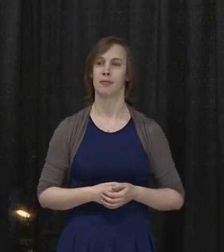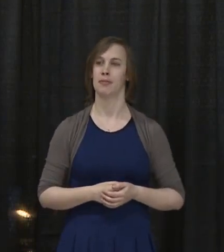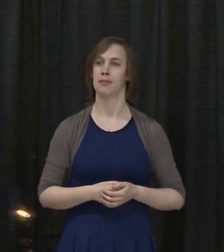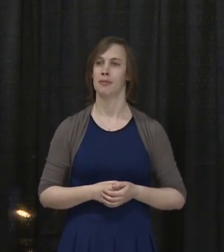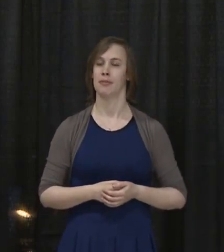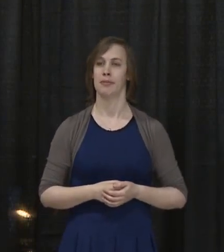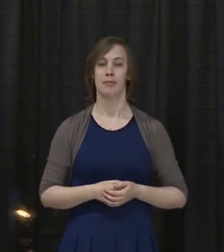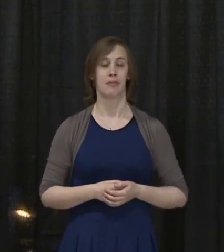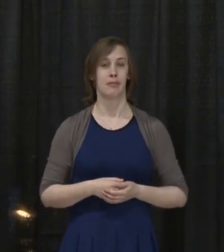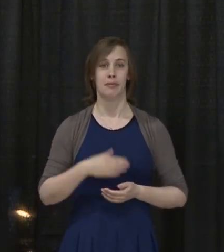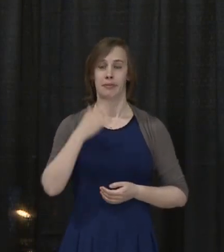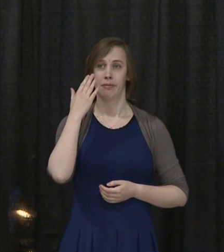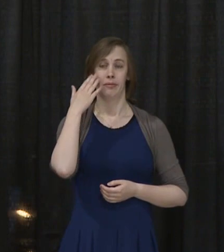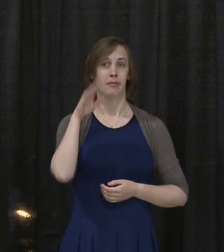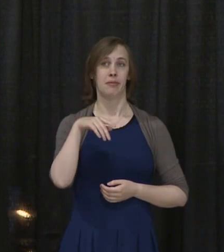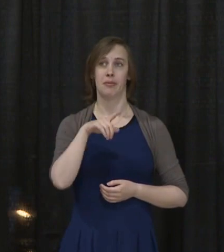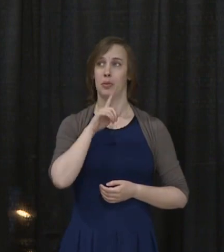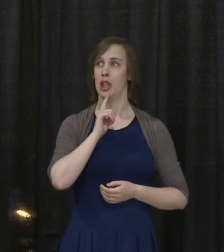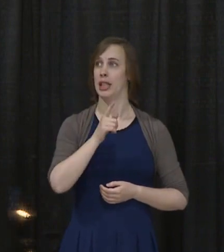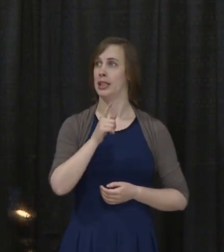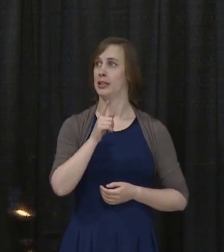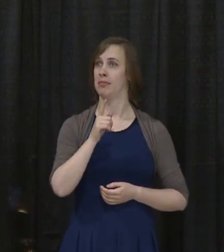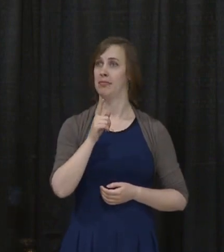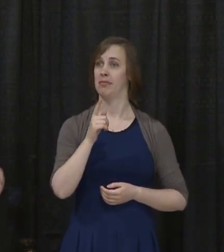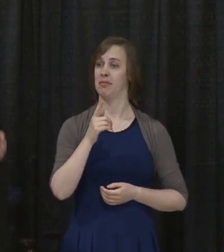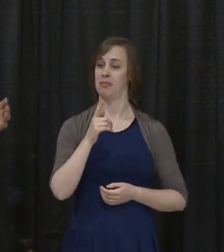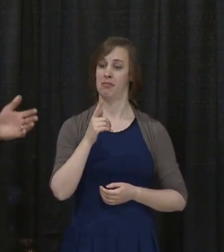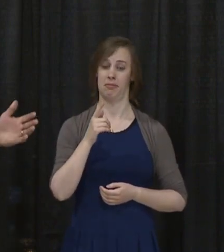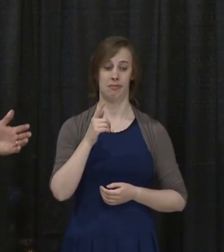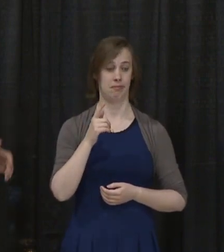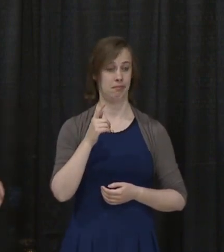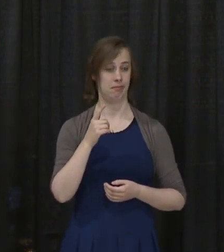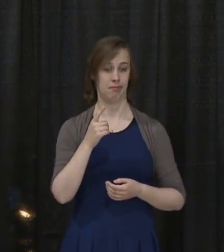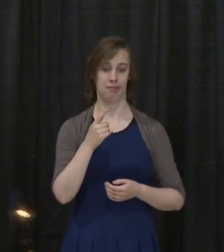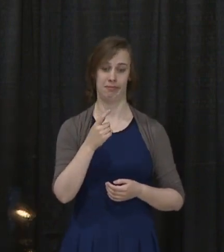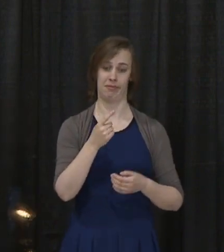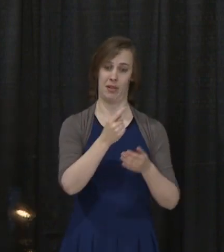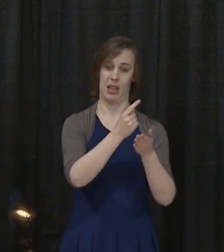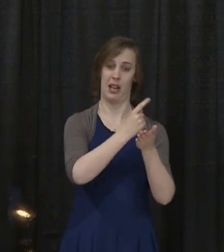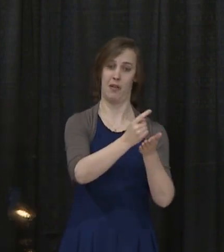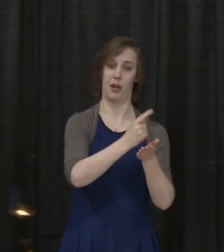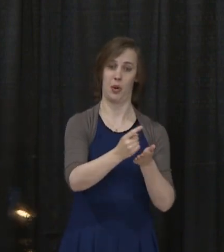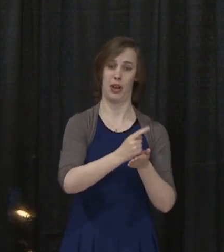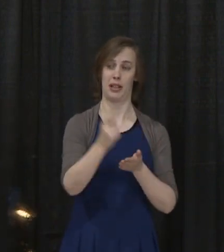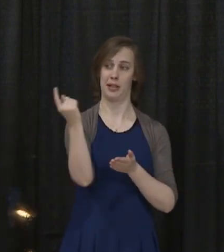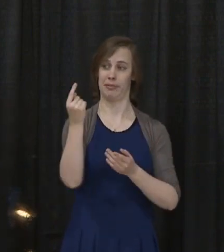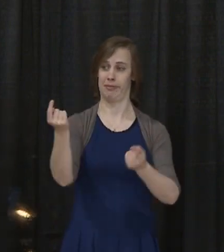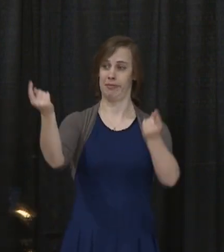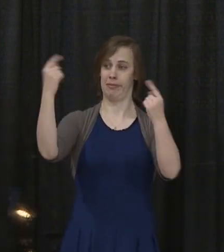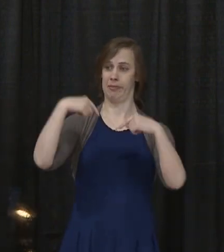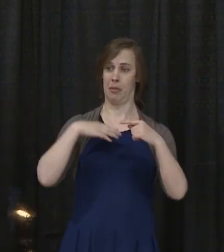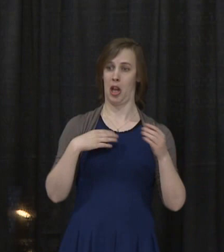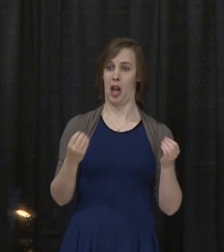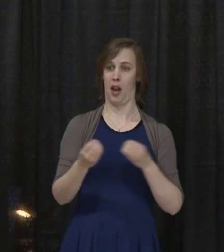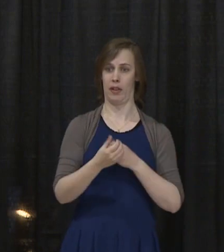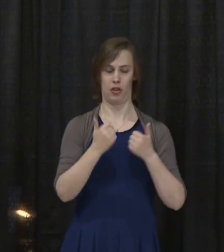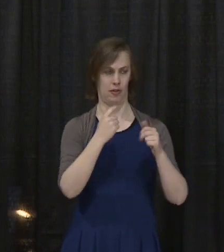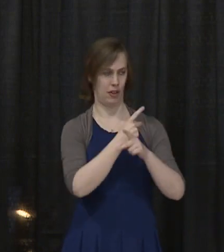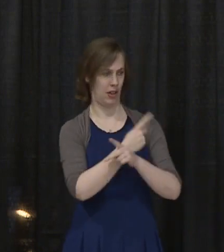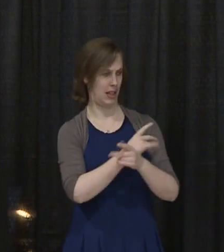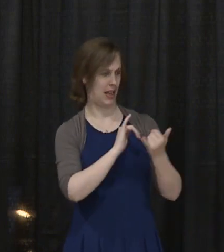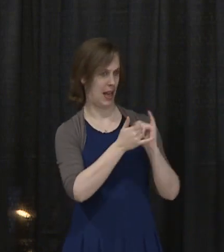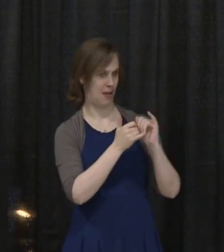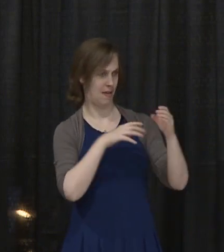every week I have someone in my office who is looking to try to get into this institution, and it's a privilege. You're privileged to be